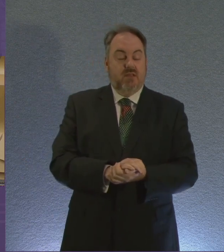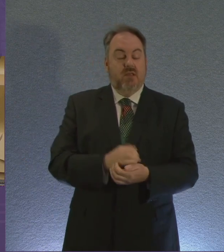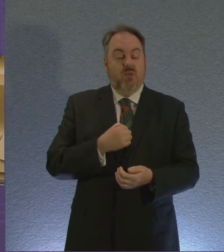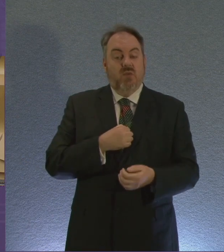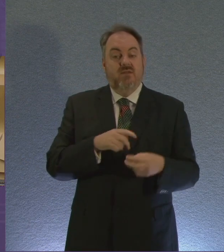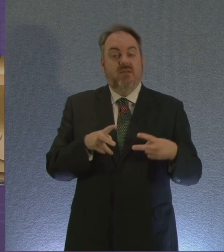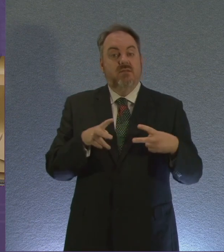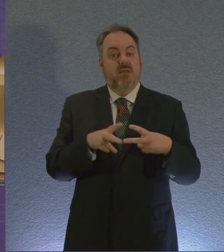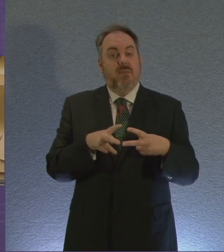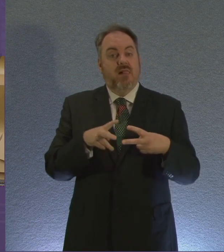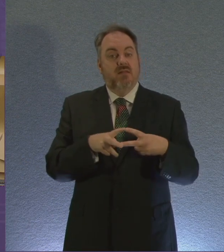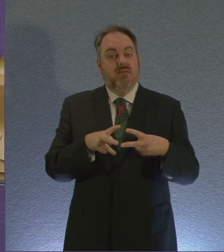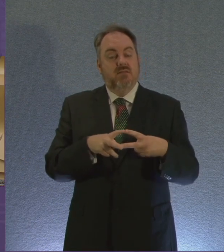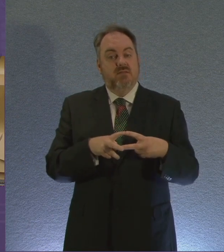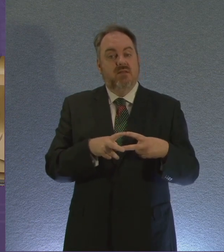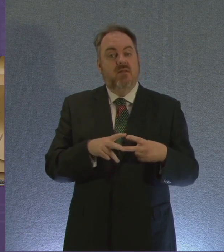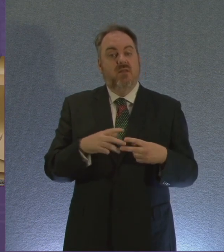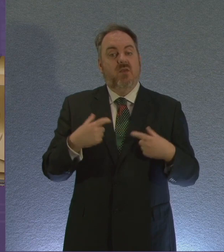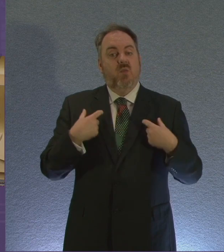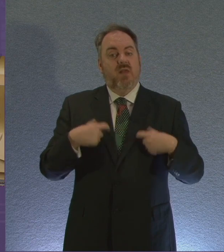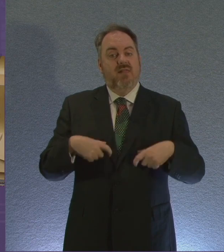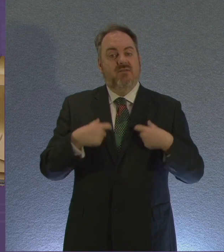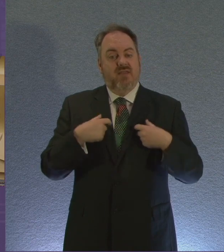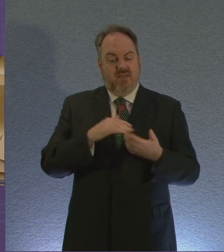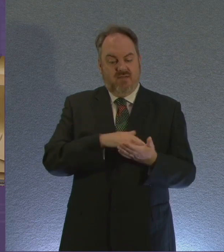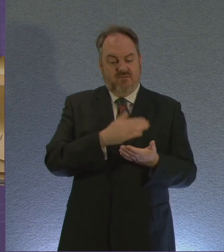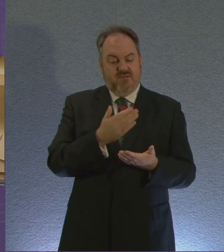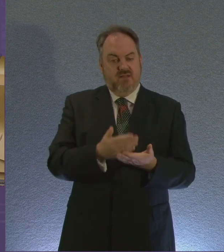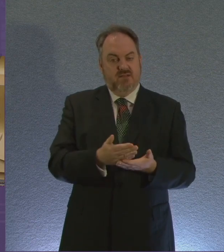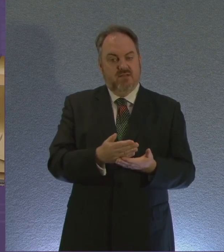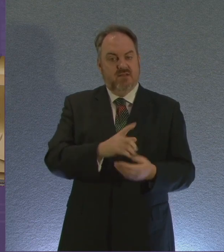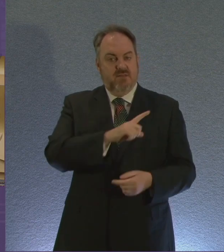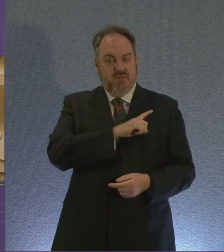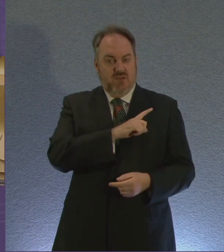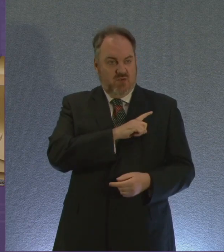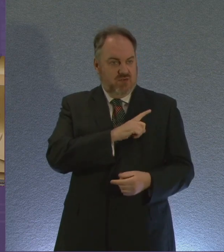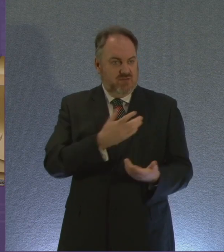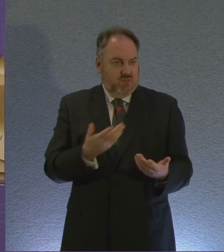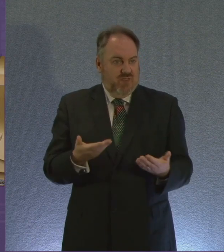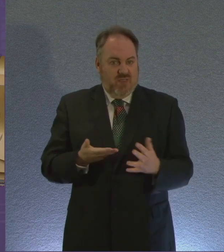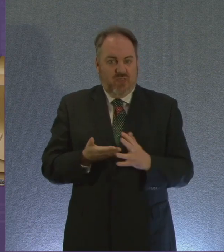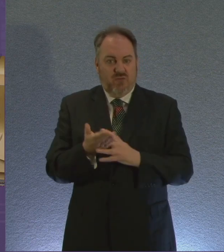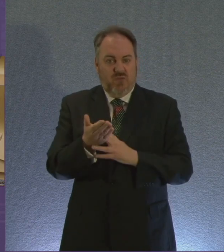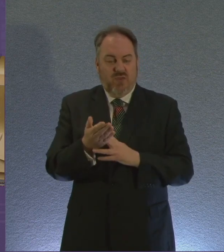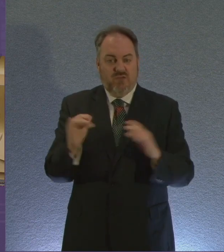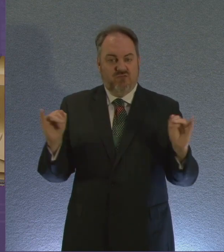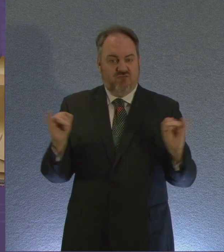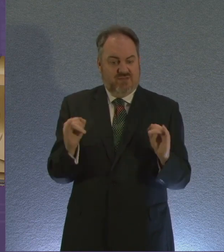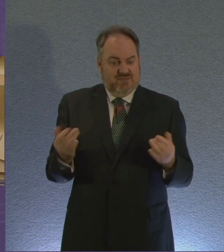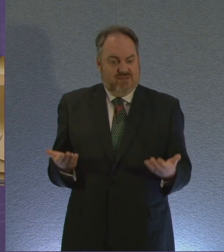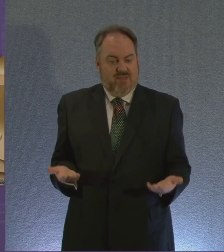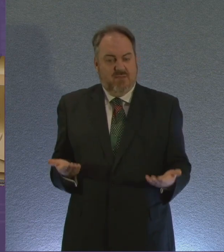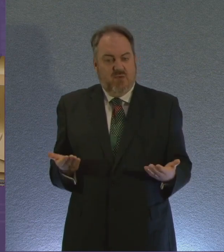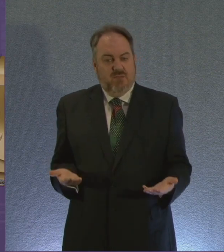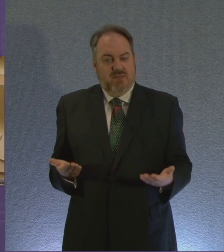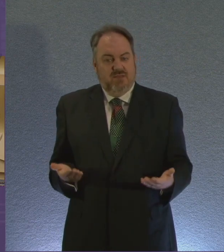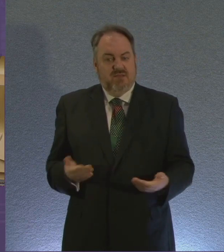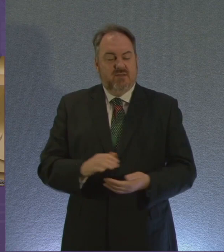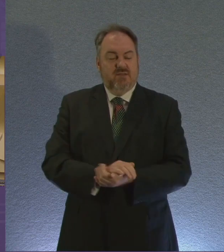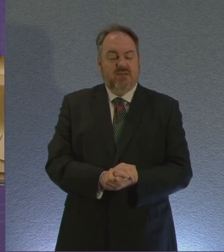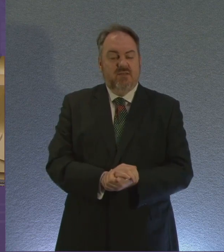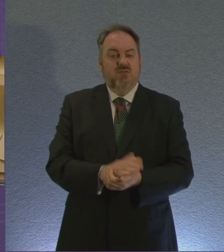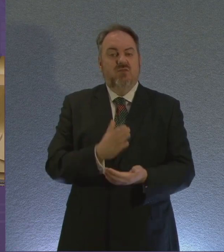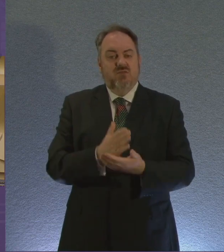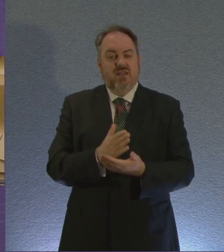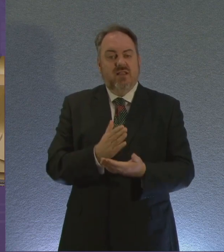Scottish Welfare Fund to deal with this crisis. My officials are in regular contact with local authorities to ensure that